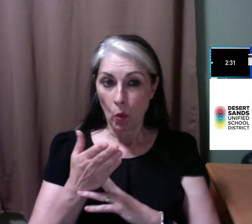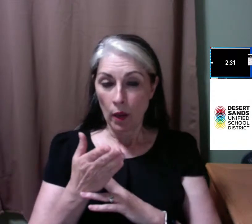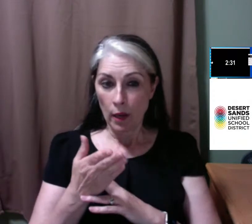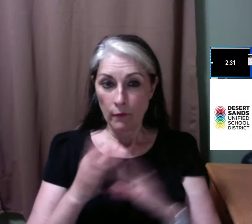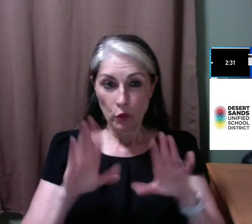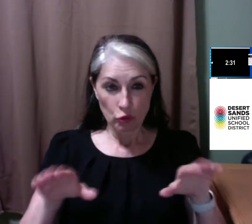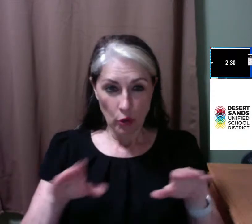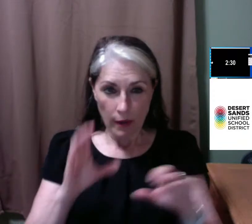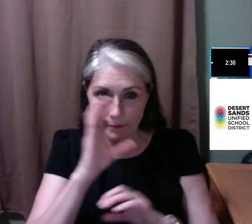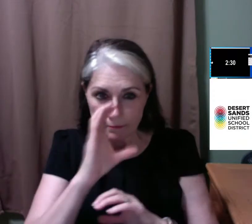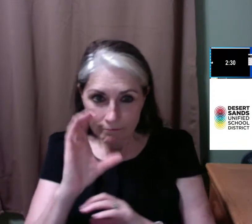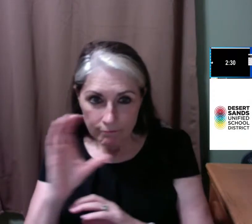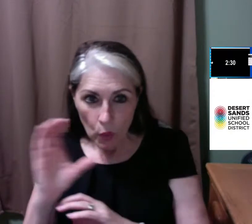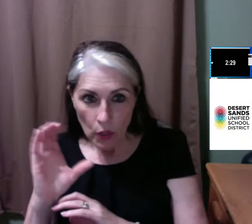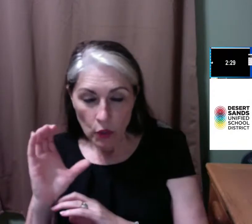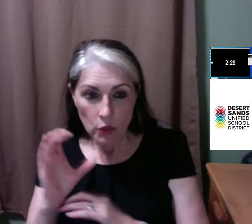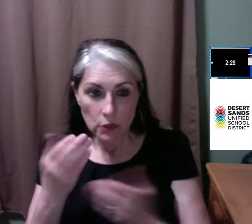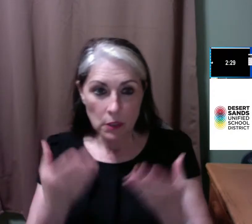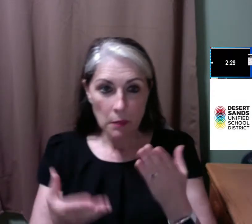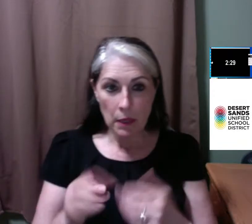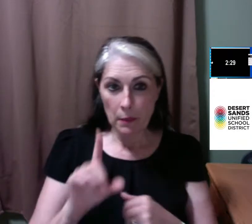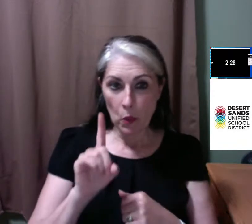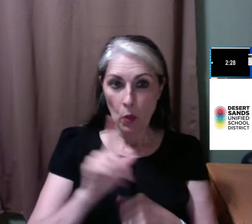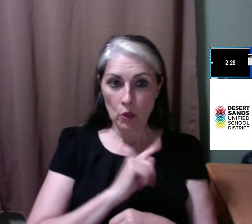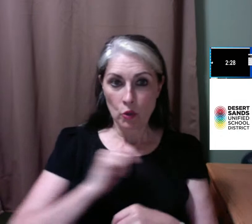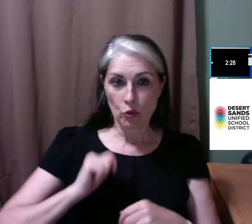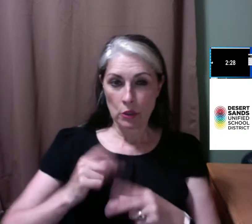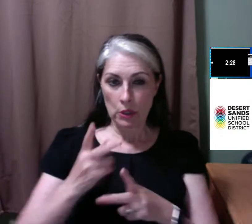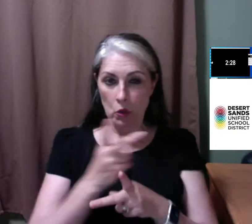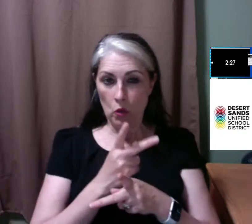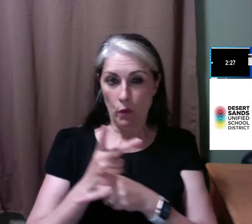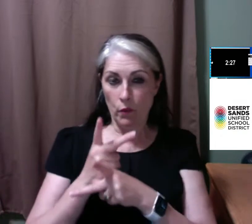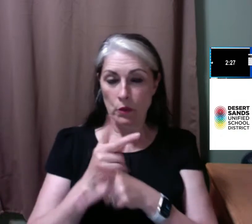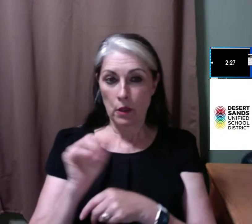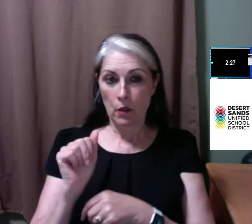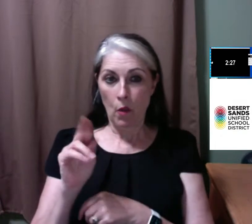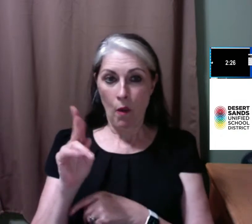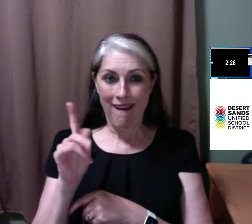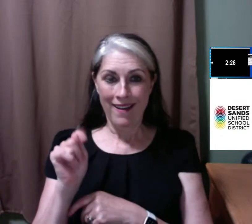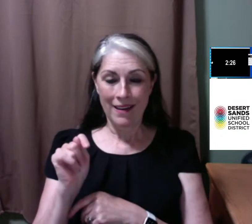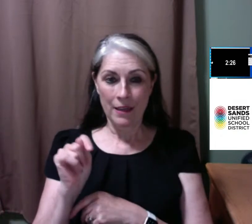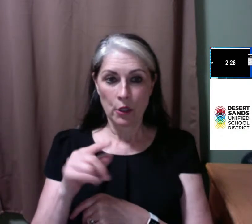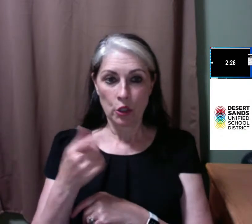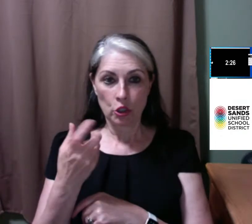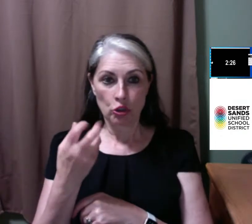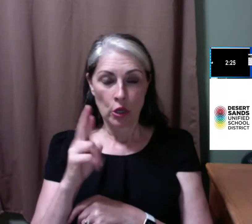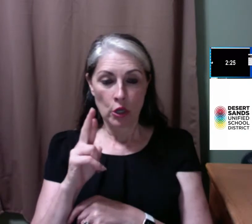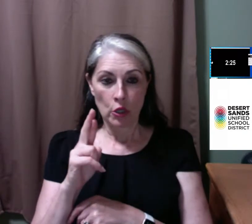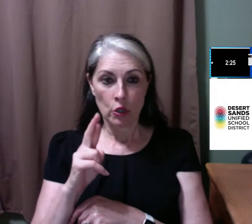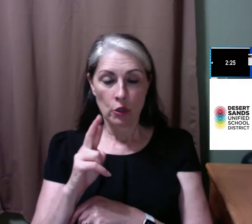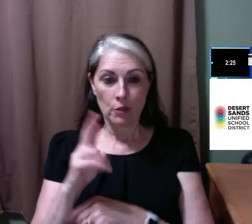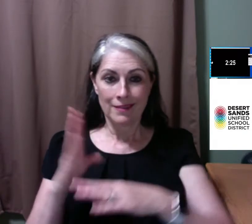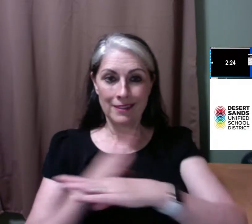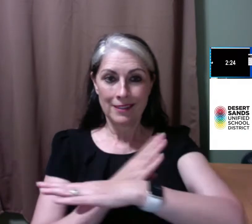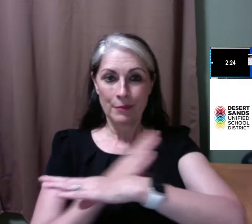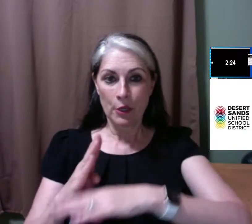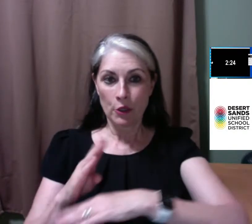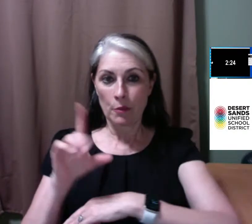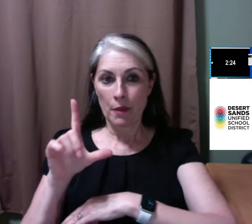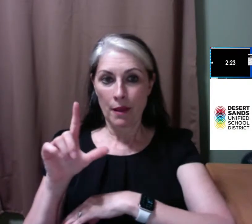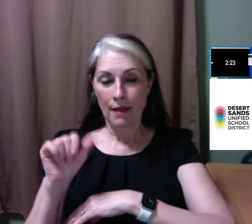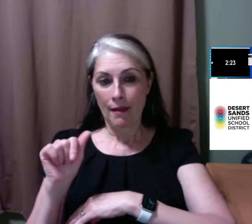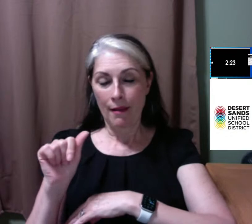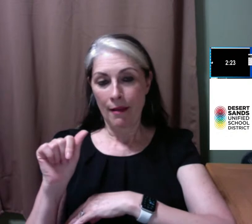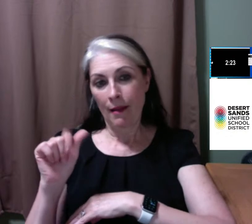predators. Maybe one trustee could oversee the audit, Gender Spectrum Lounge, online community for